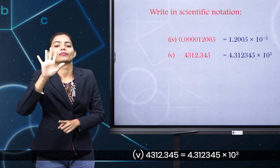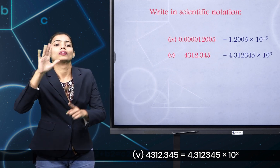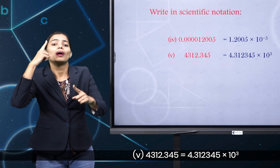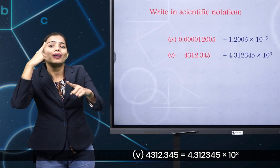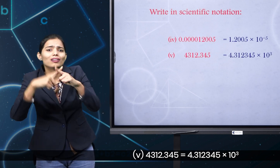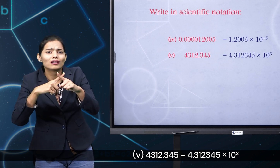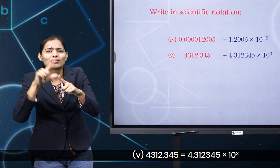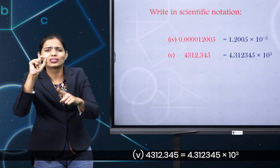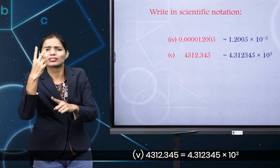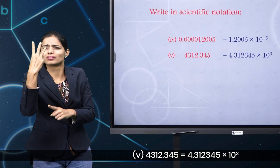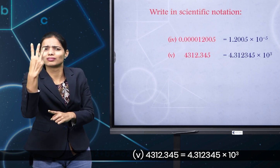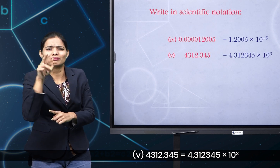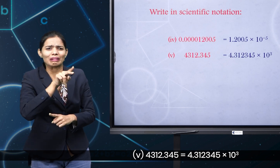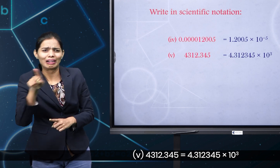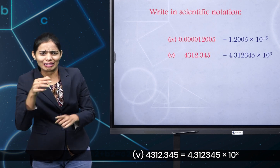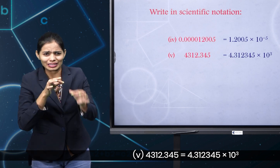4.312345 into 10 power 3.